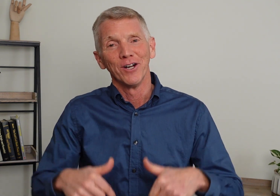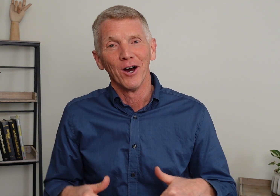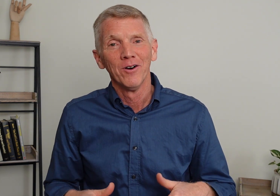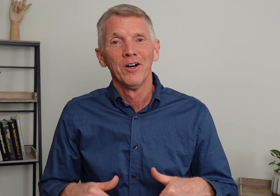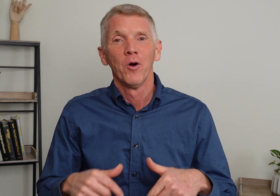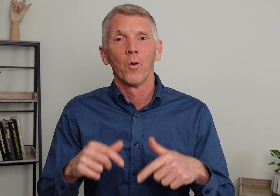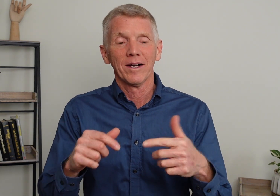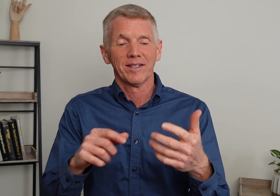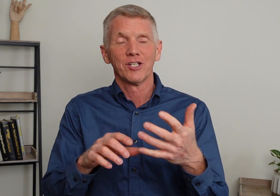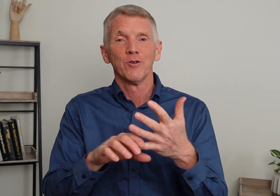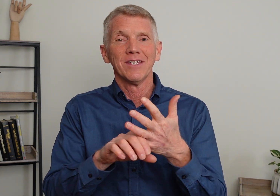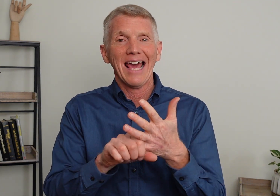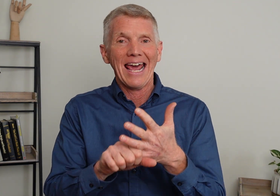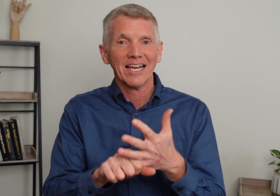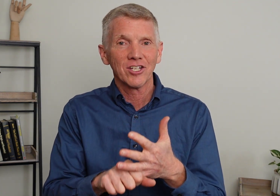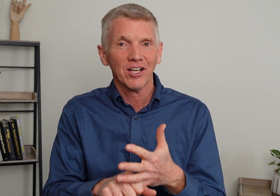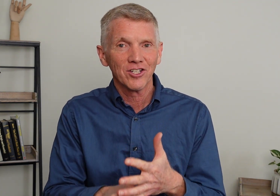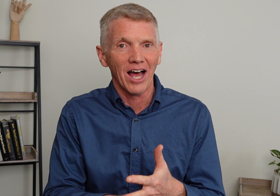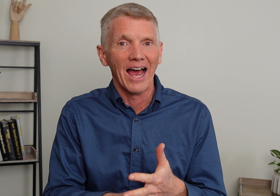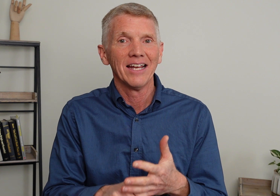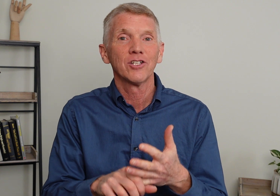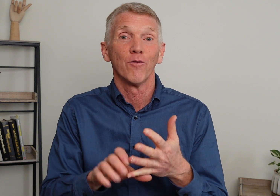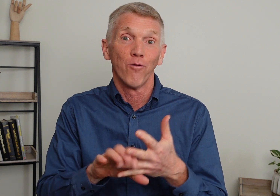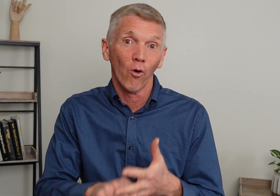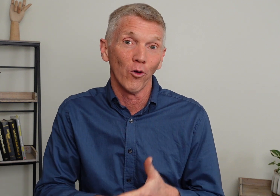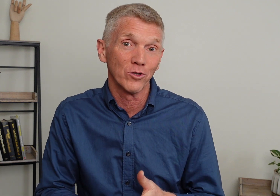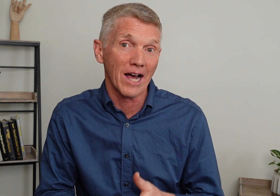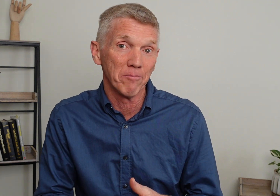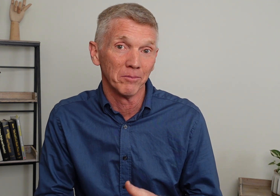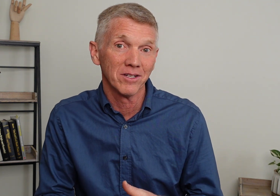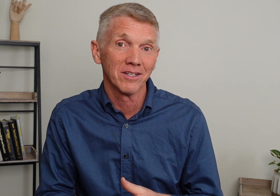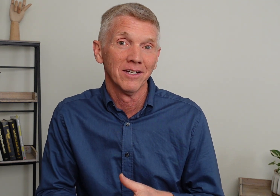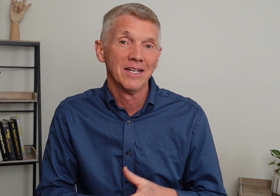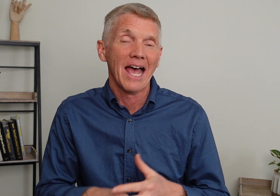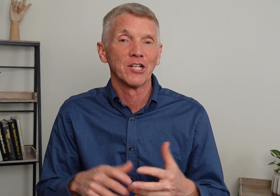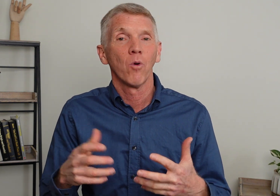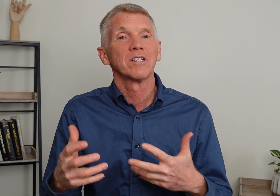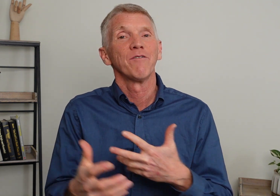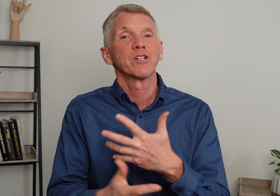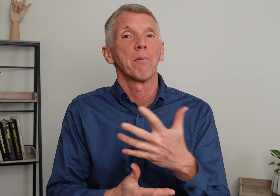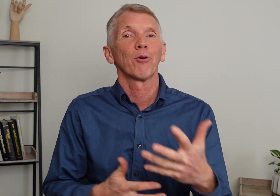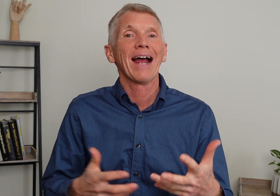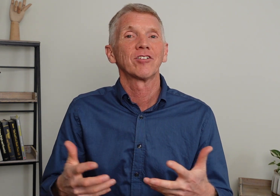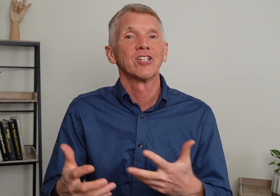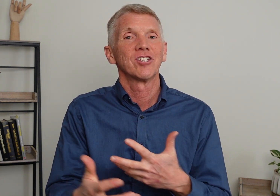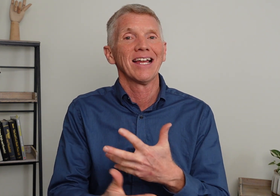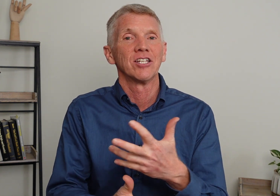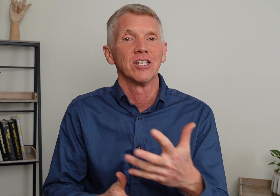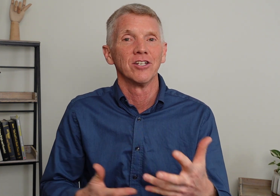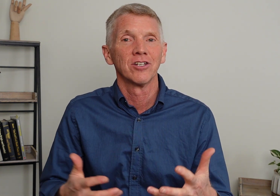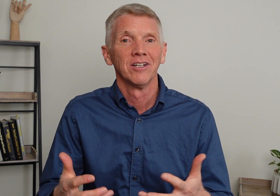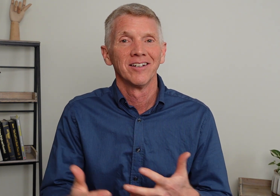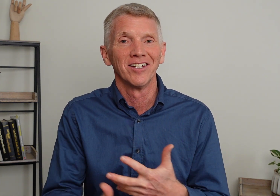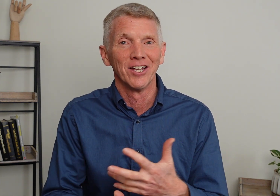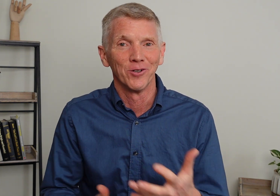video, we're going to teach you the ASL signs for those compliments, as well as give you some practice sentences to get to